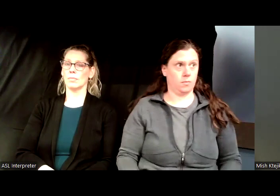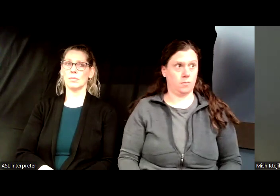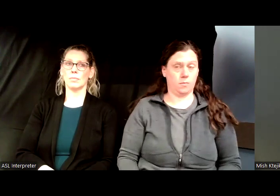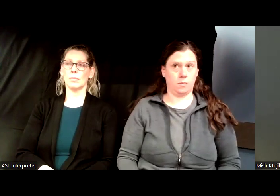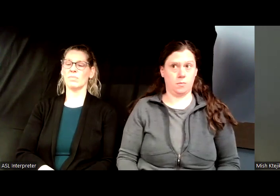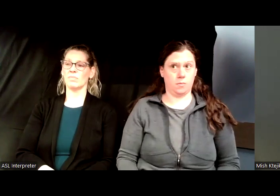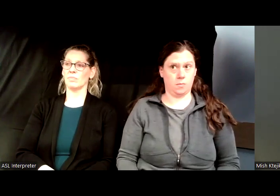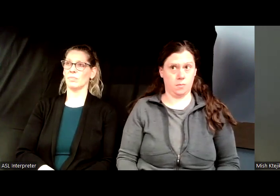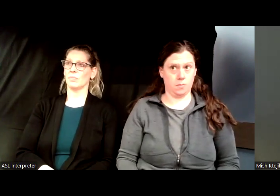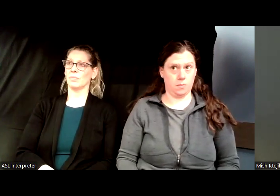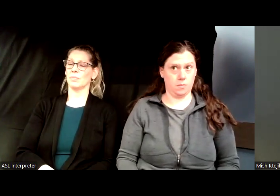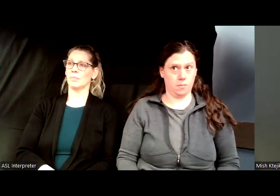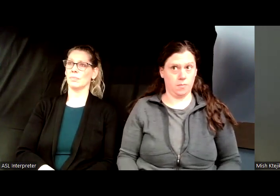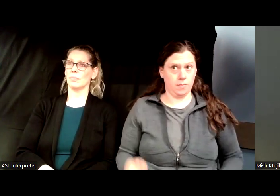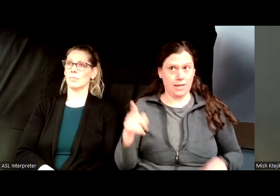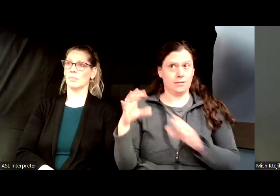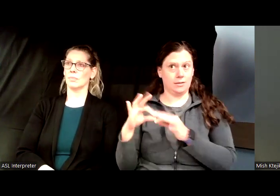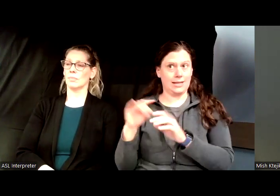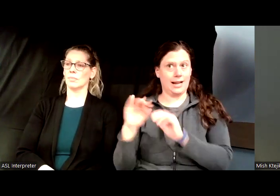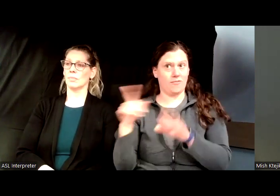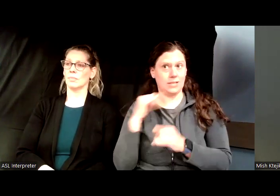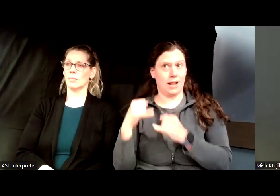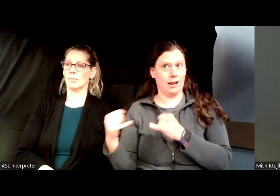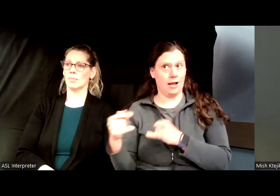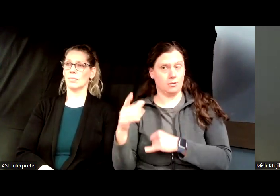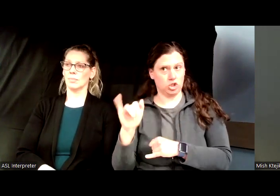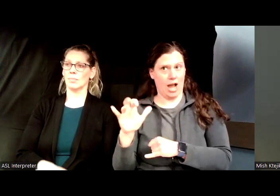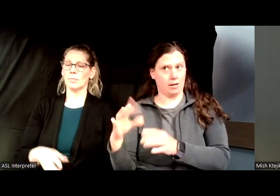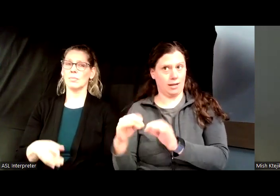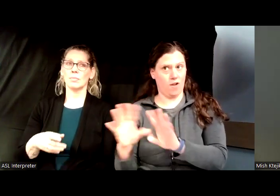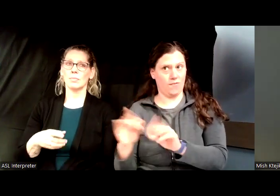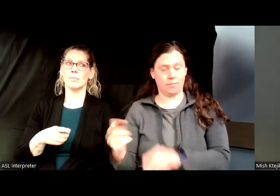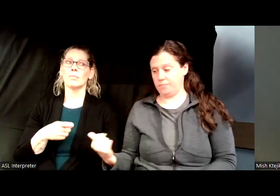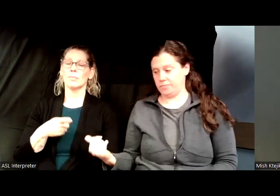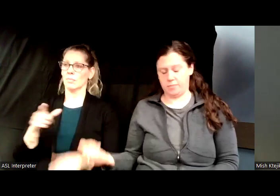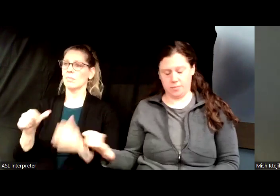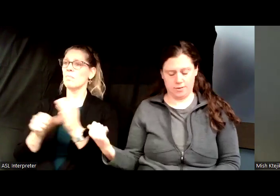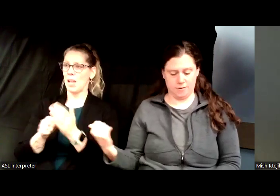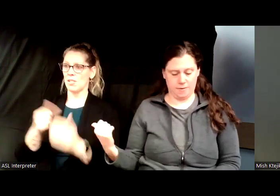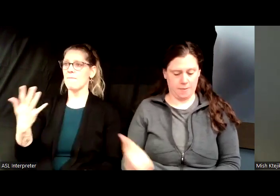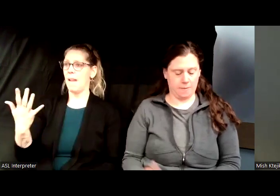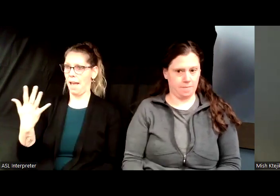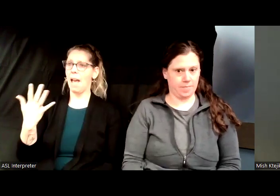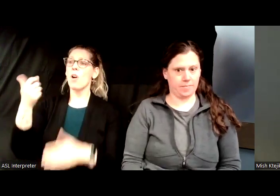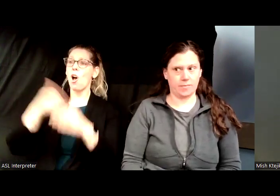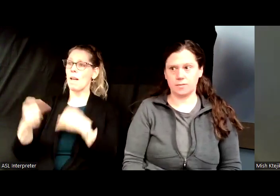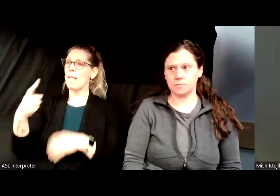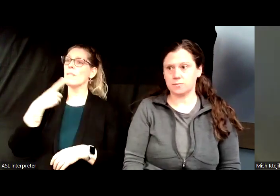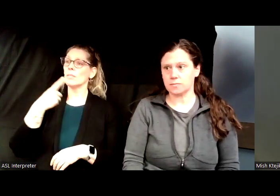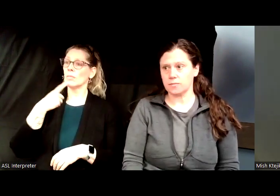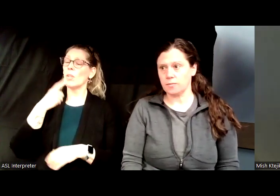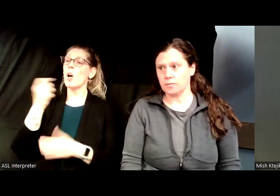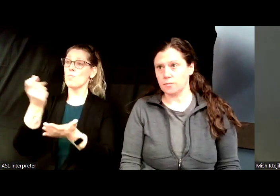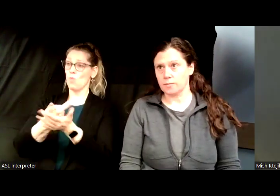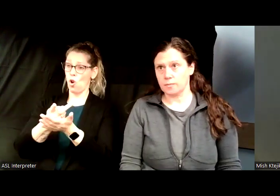Page 5. Page, Page 5. And under 11, where it says submit proof of holding a